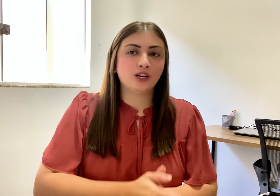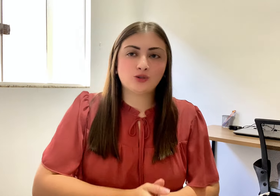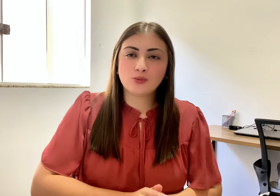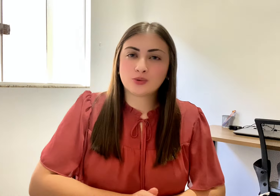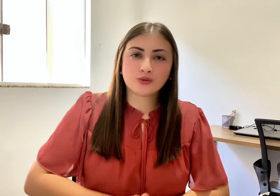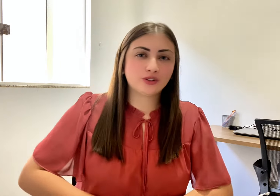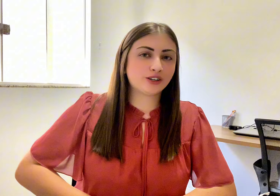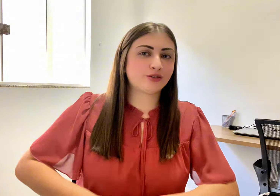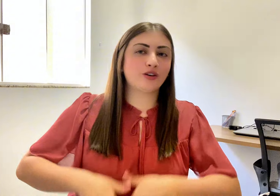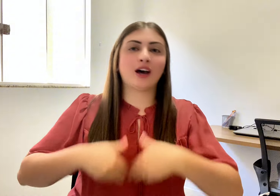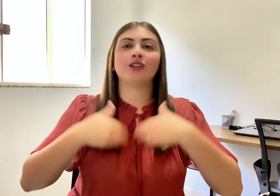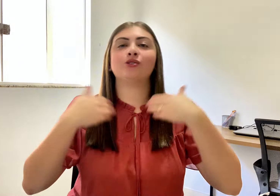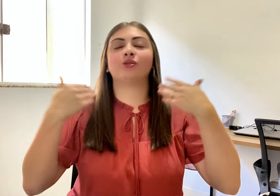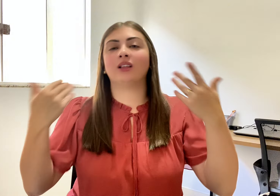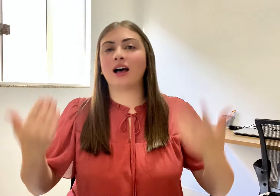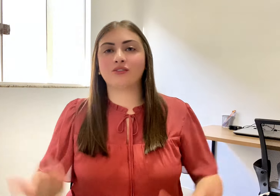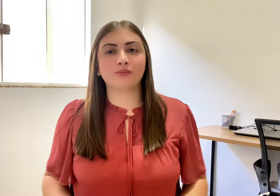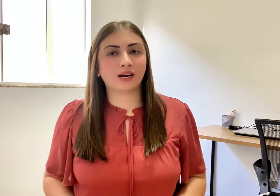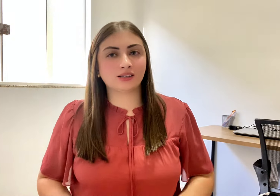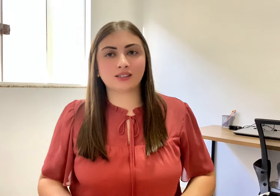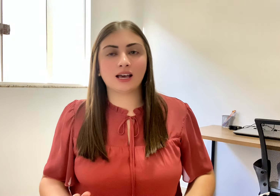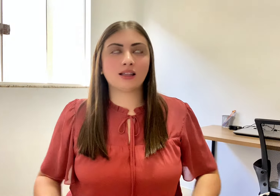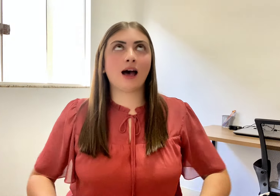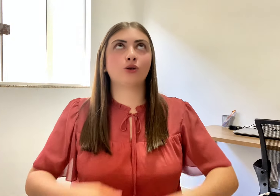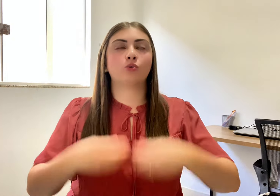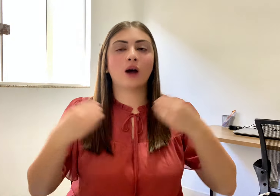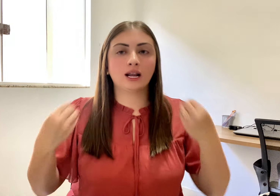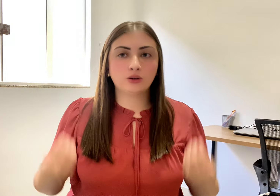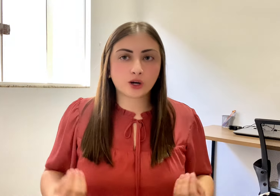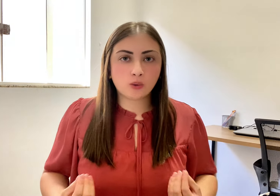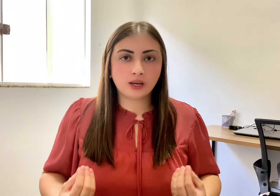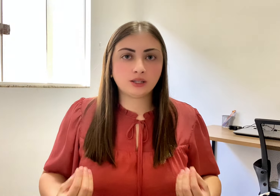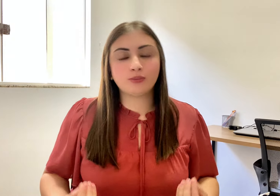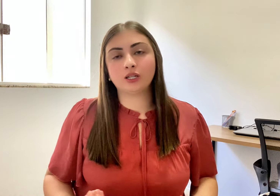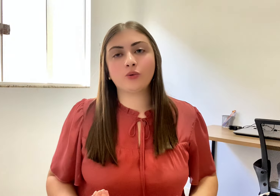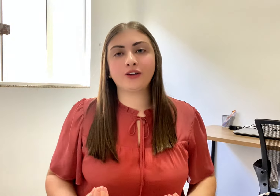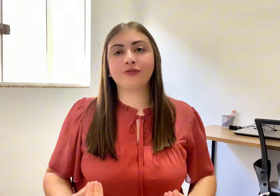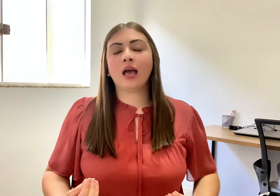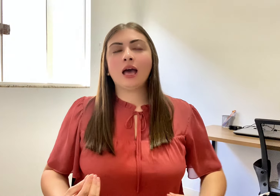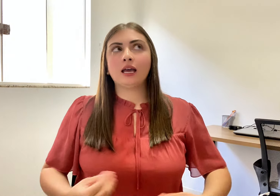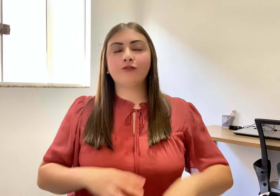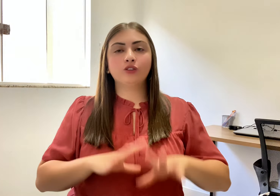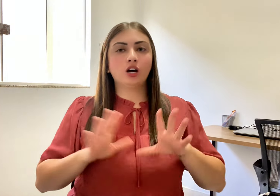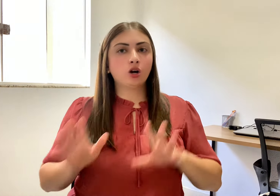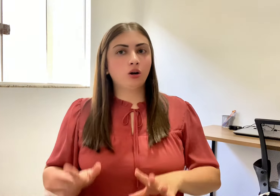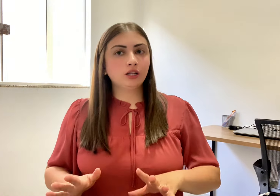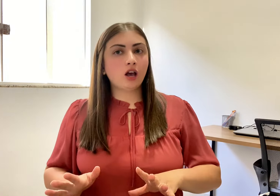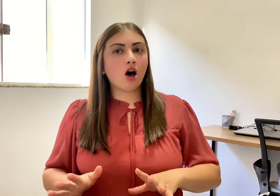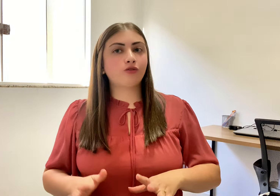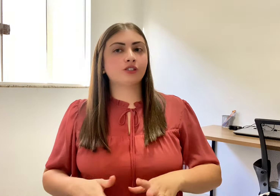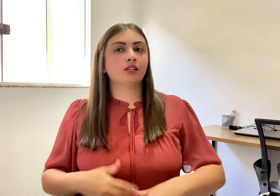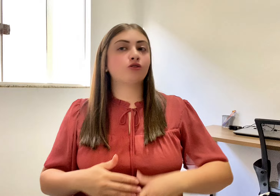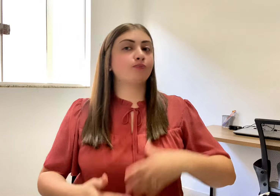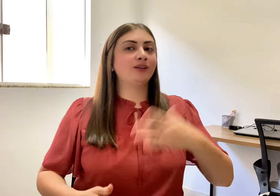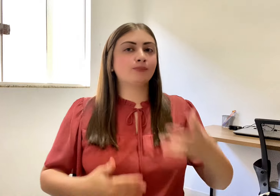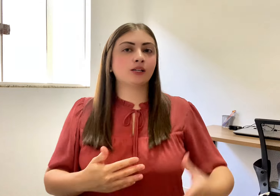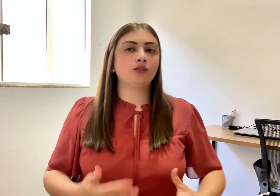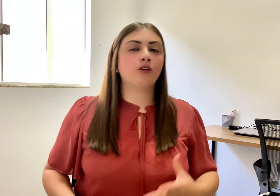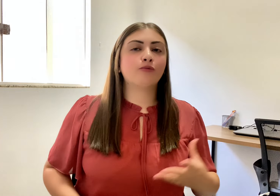to improve their financial life mindset, I highly recommend the Money Wave. It not only offers a new perspective of money,